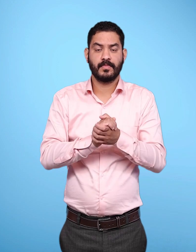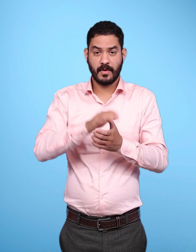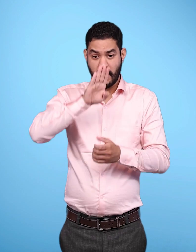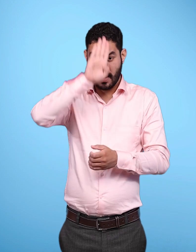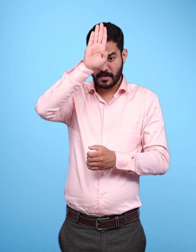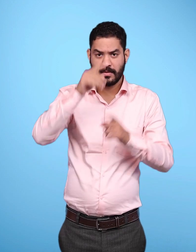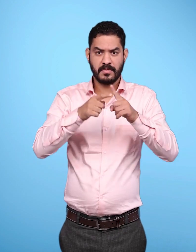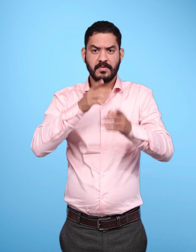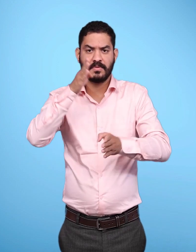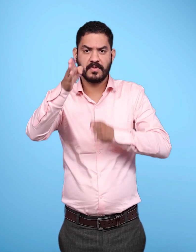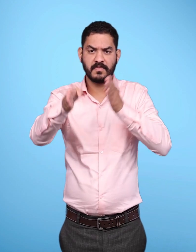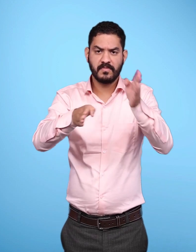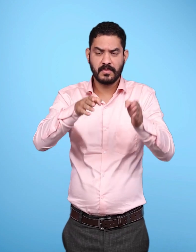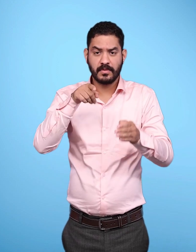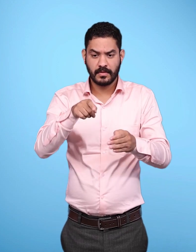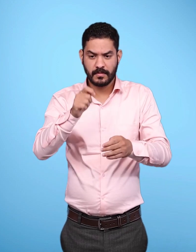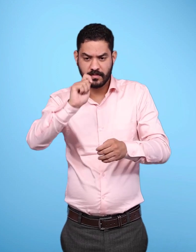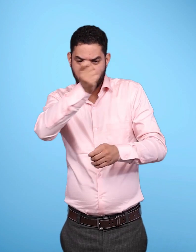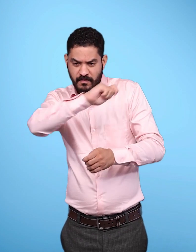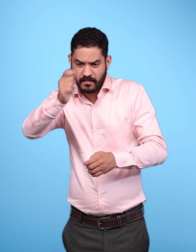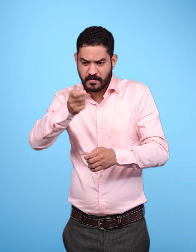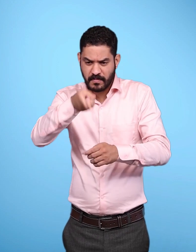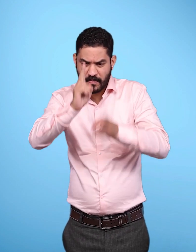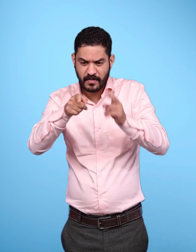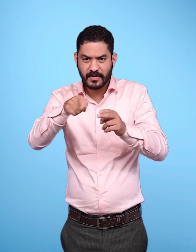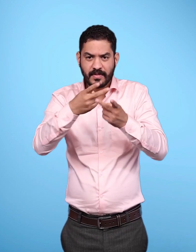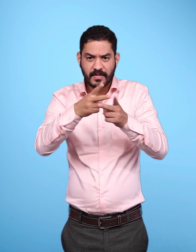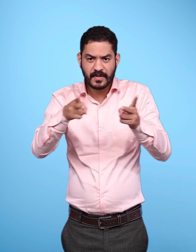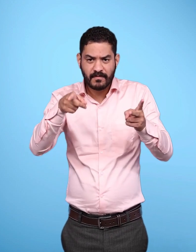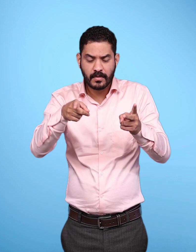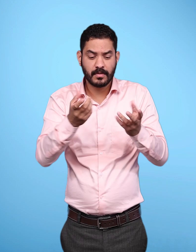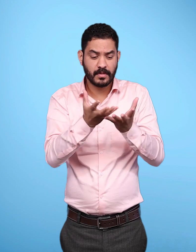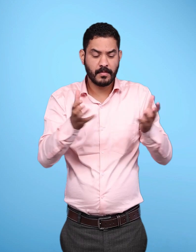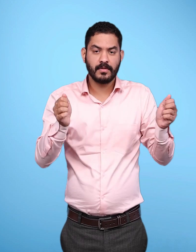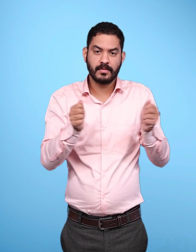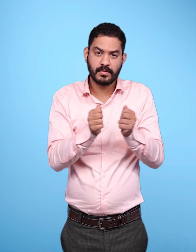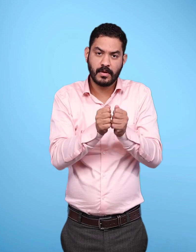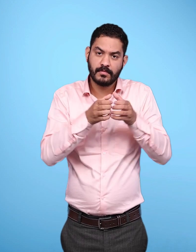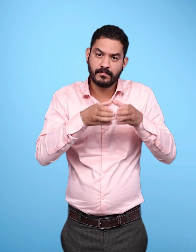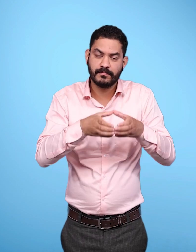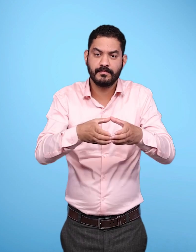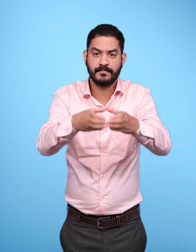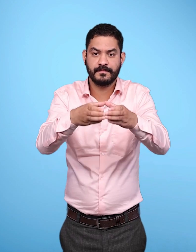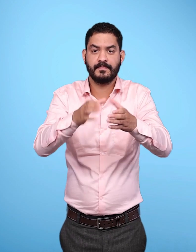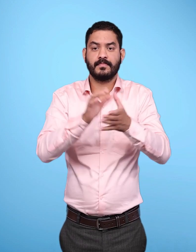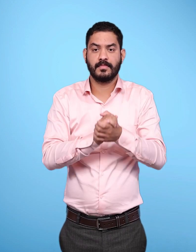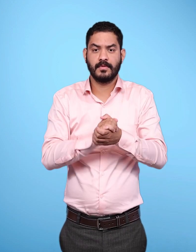The king travelled with an enormous amount of equipment. Apart from weapons, there were things of